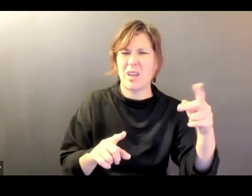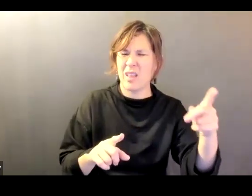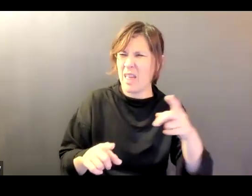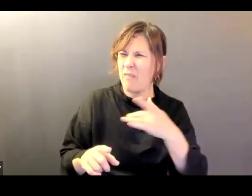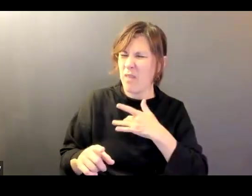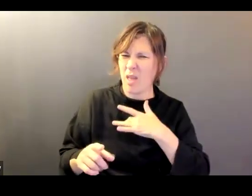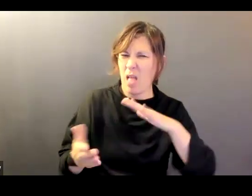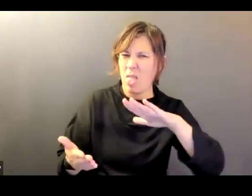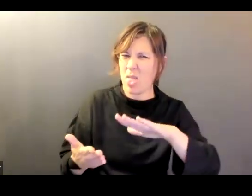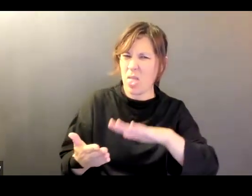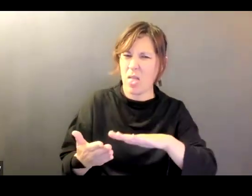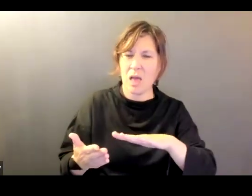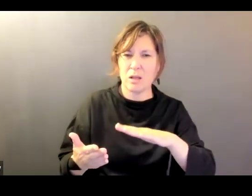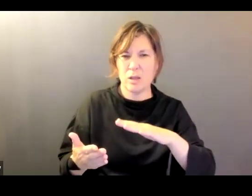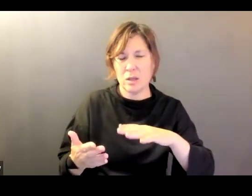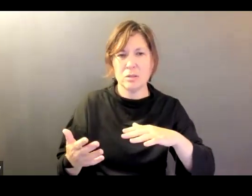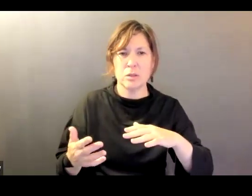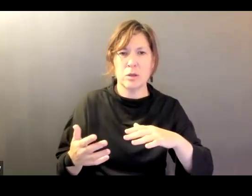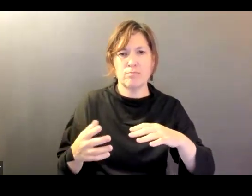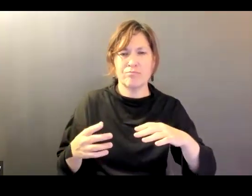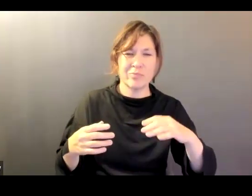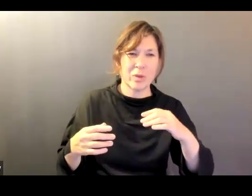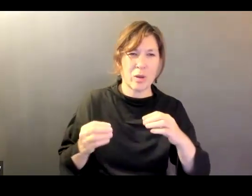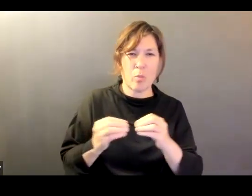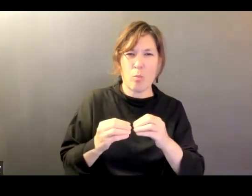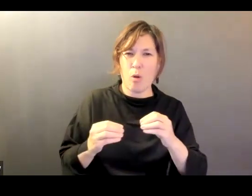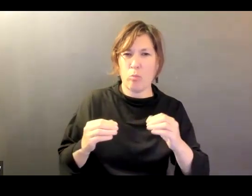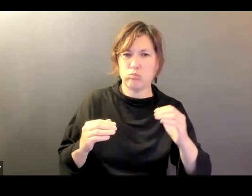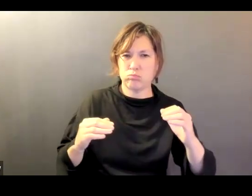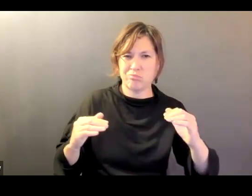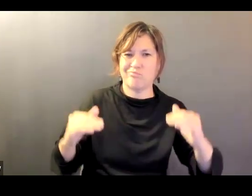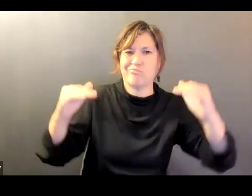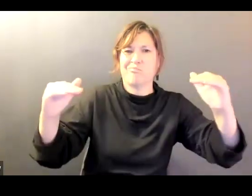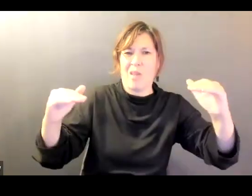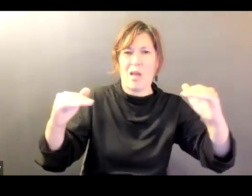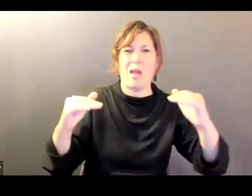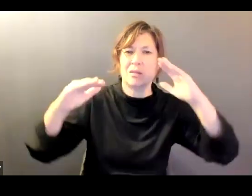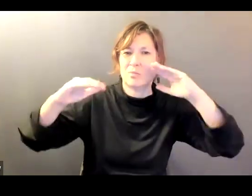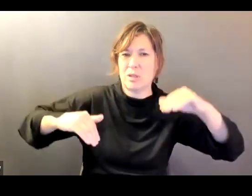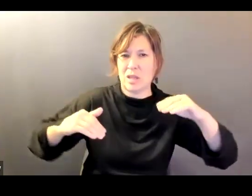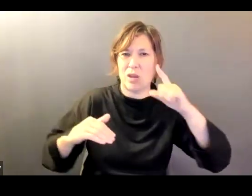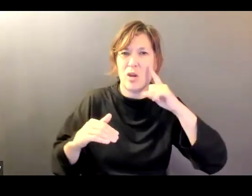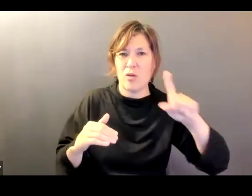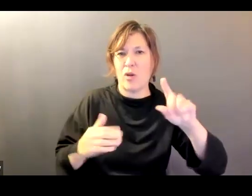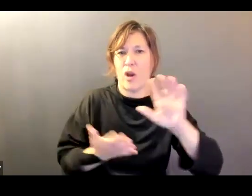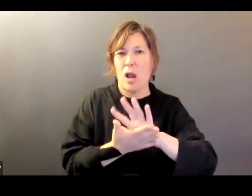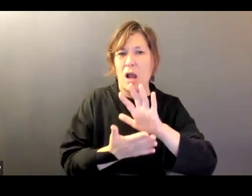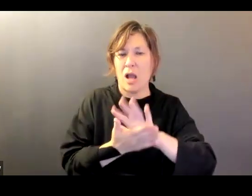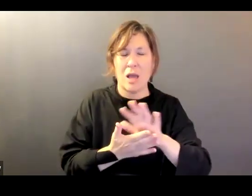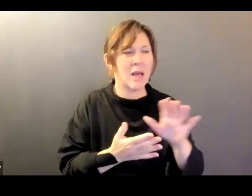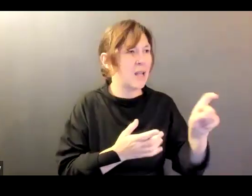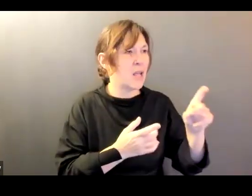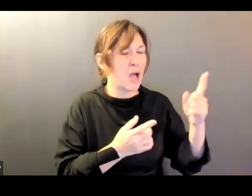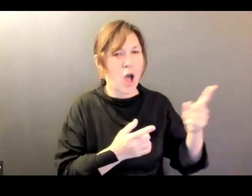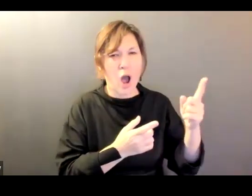engagement. This tells us that while students feel cared for and connected, we must continue improving how they